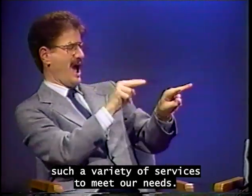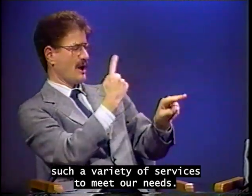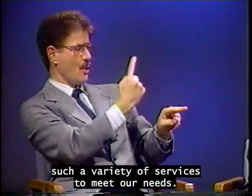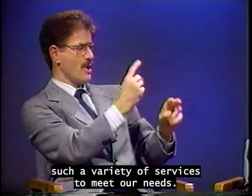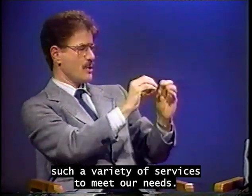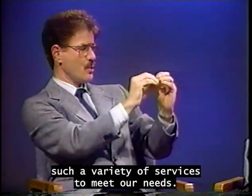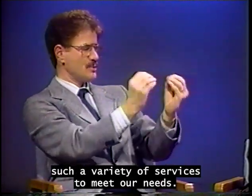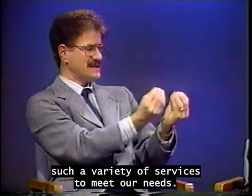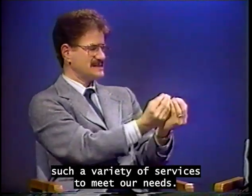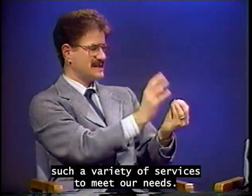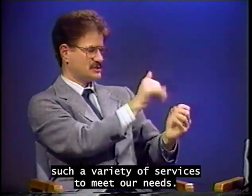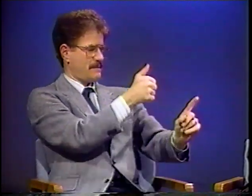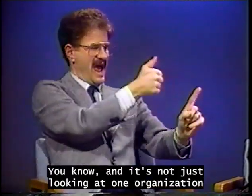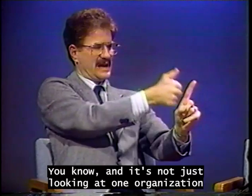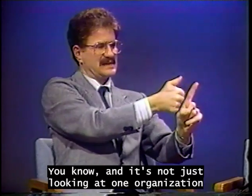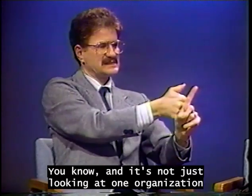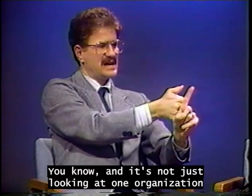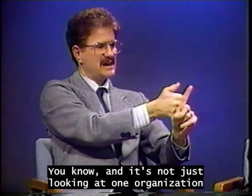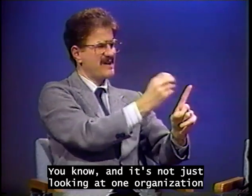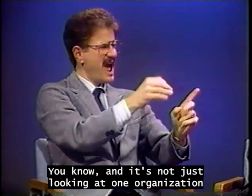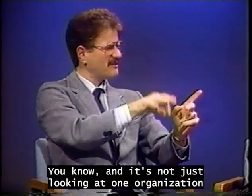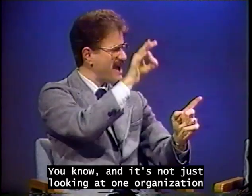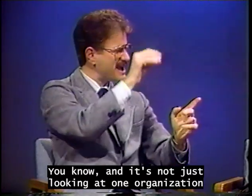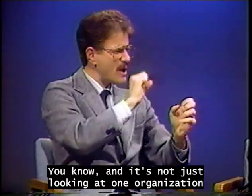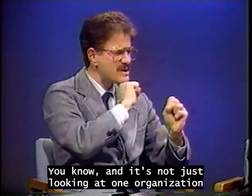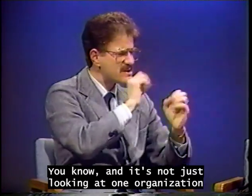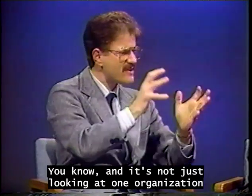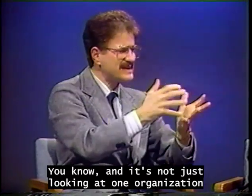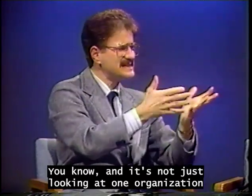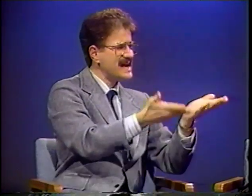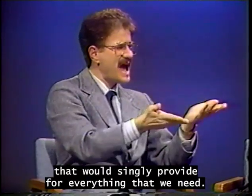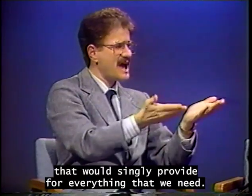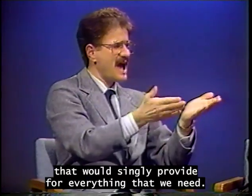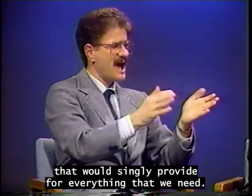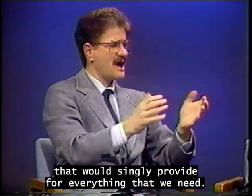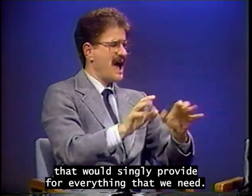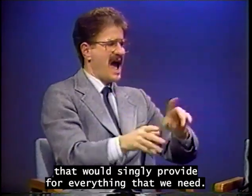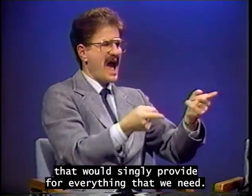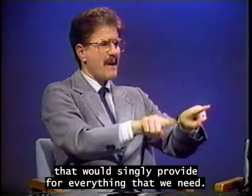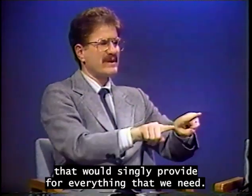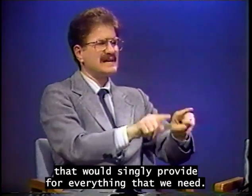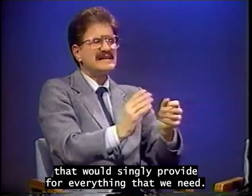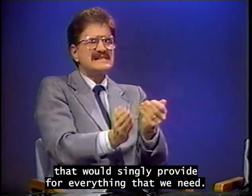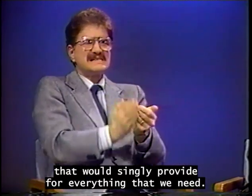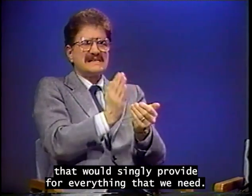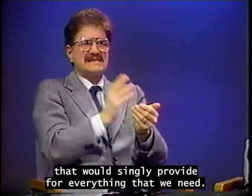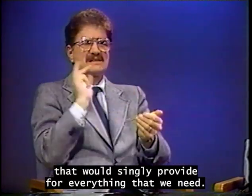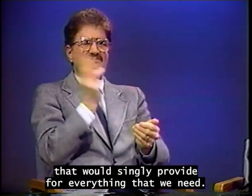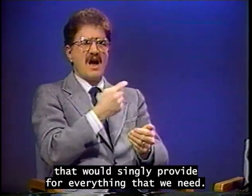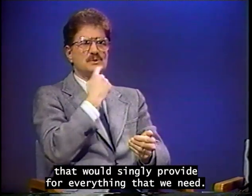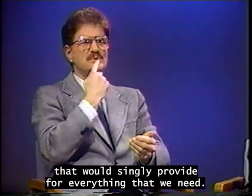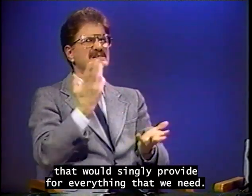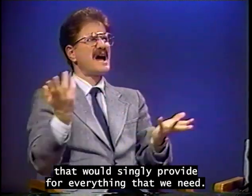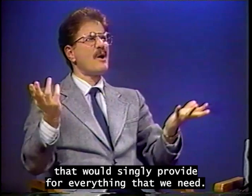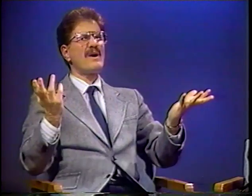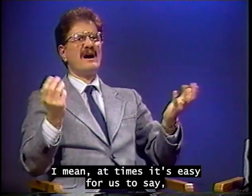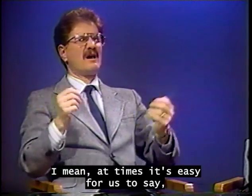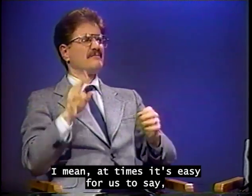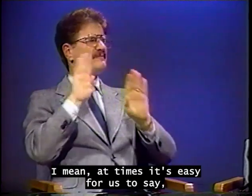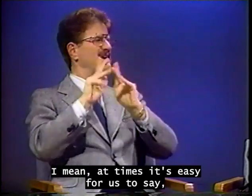needs. You know, and it's not just looking at one organization that would singly provide for everything that we need. I mean, at times it's